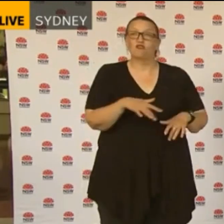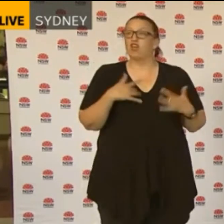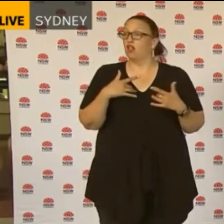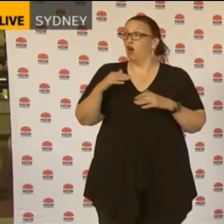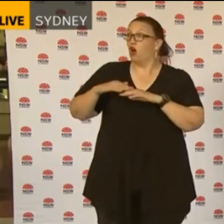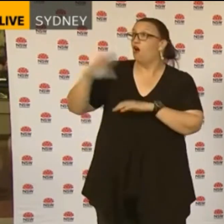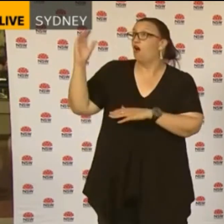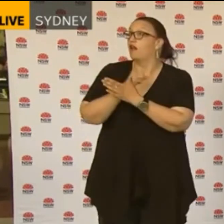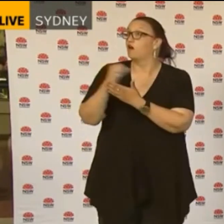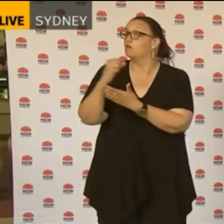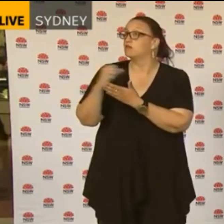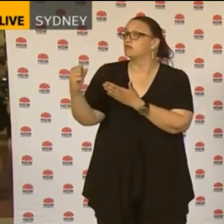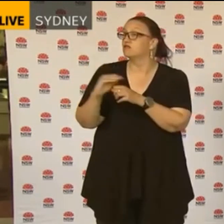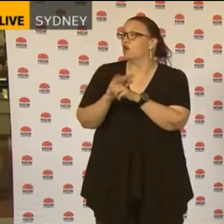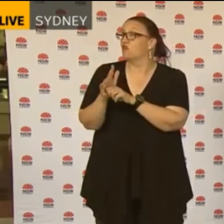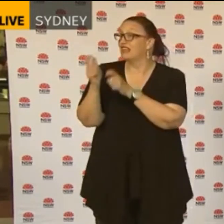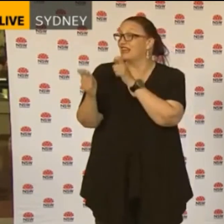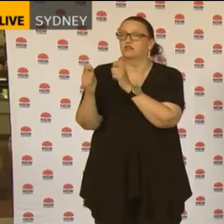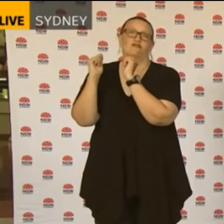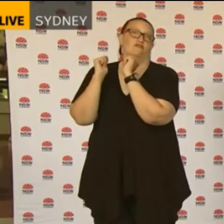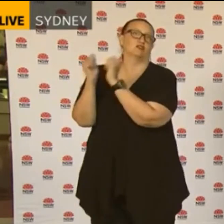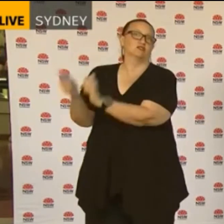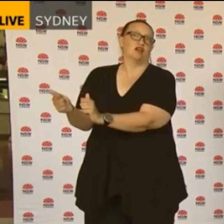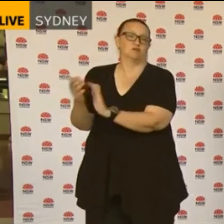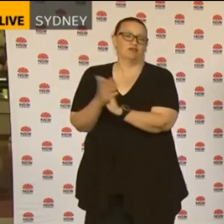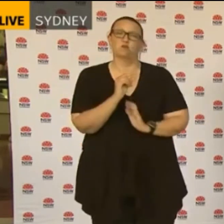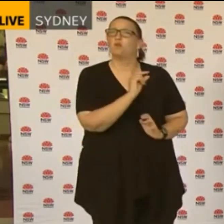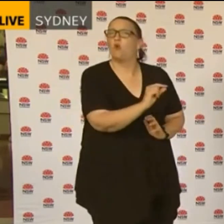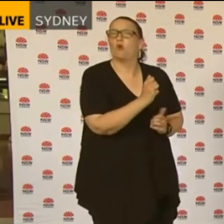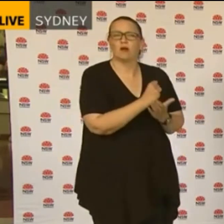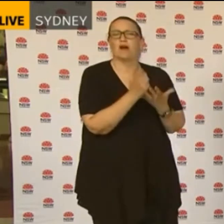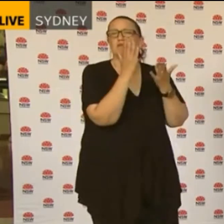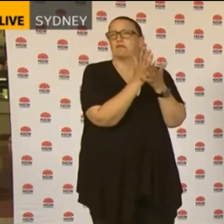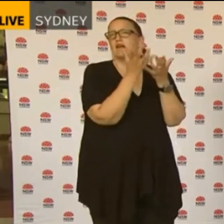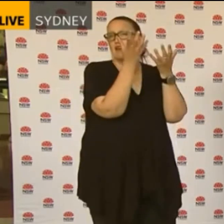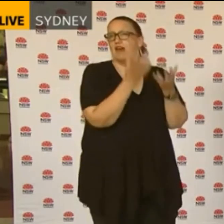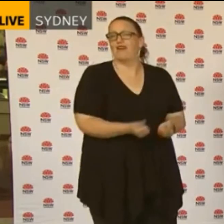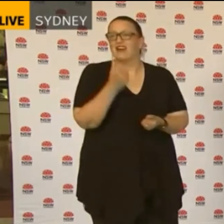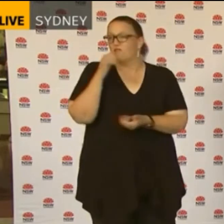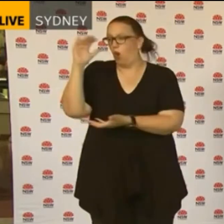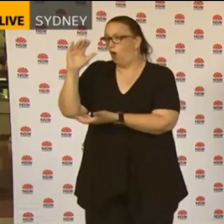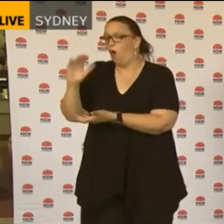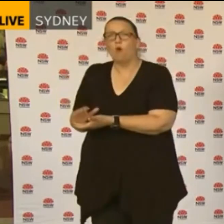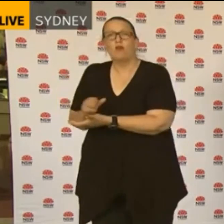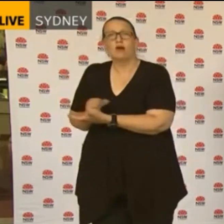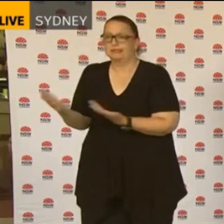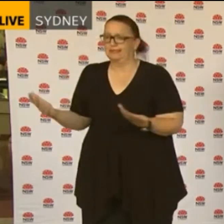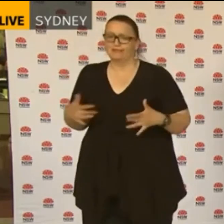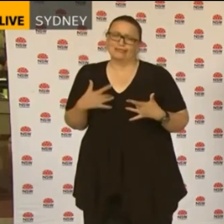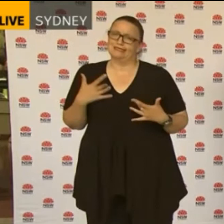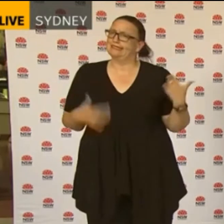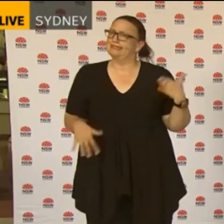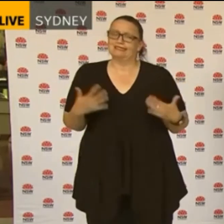to move forward. But I am anticipating, hopefully in the next week, being able to make announcements to give business